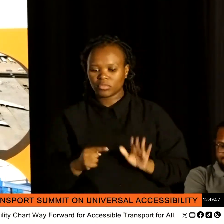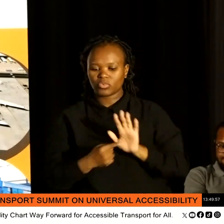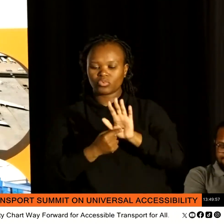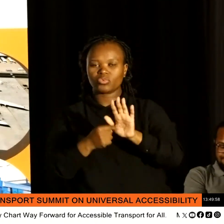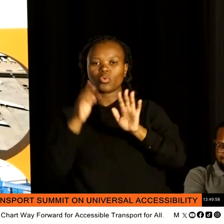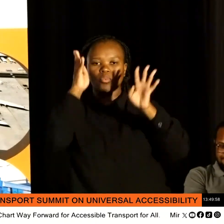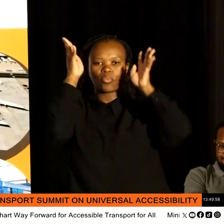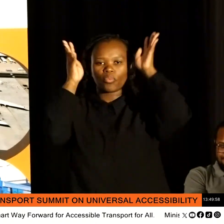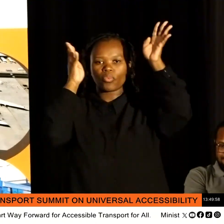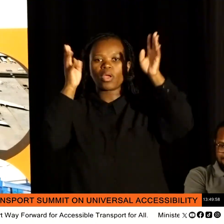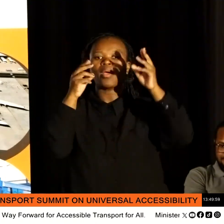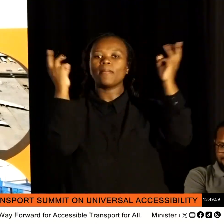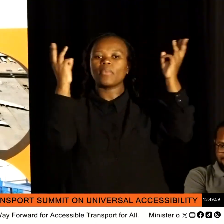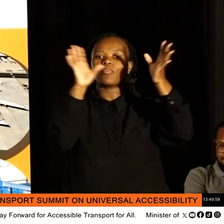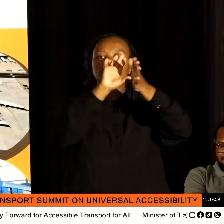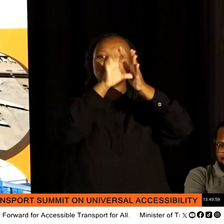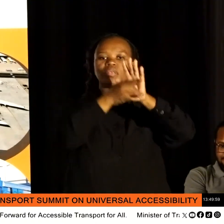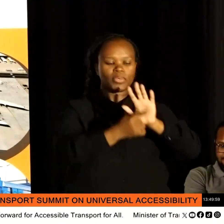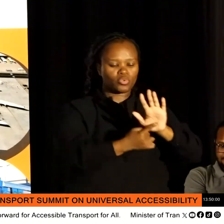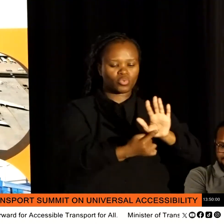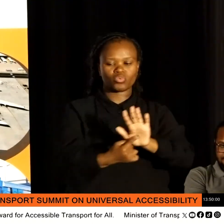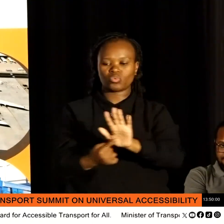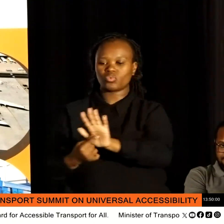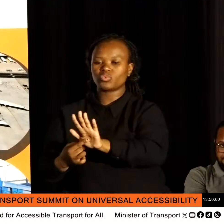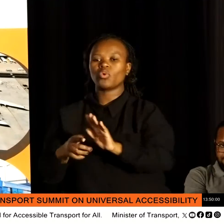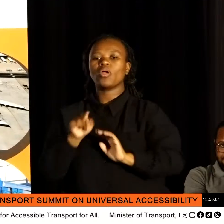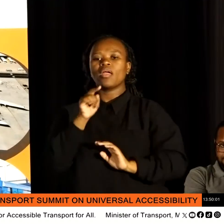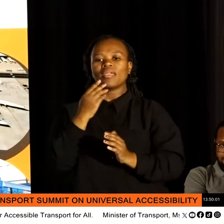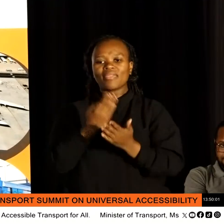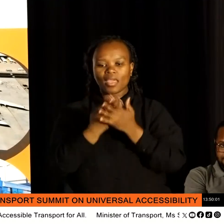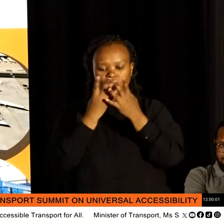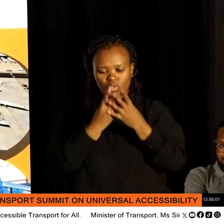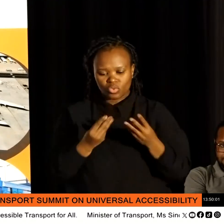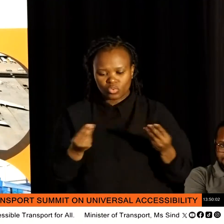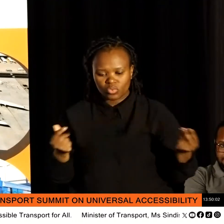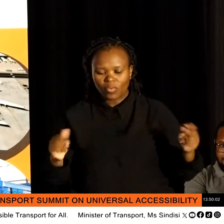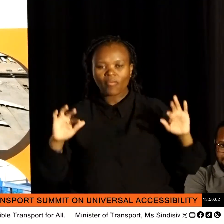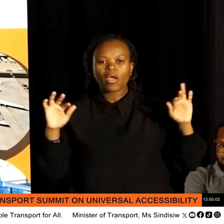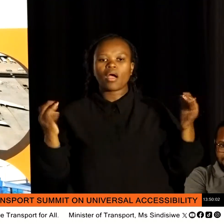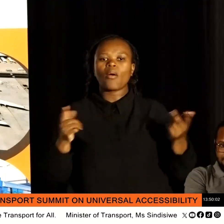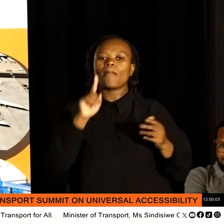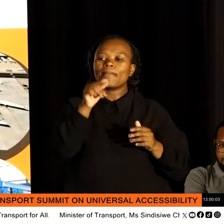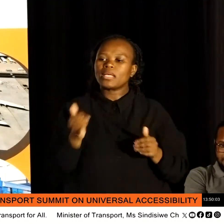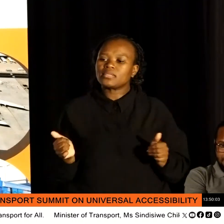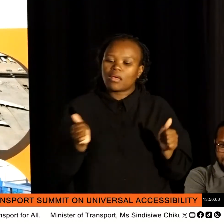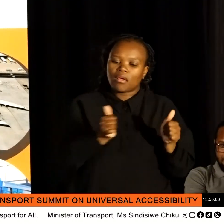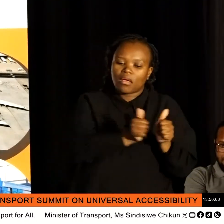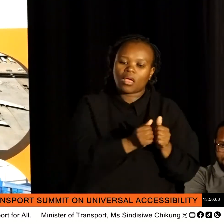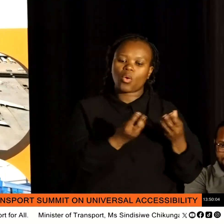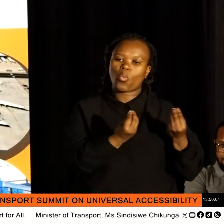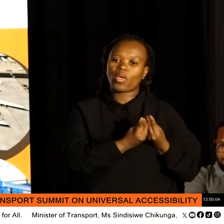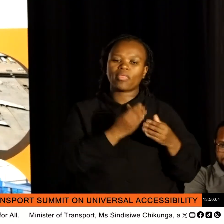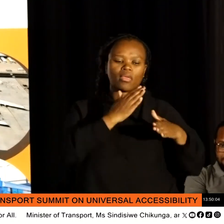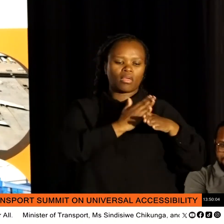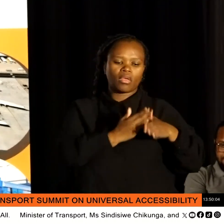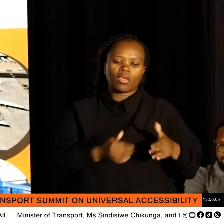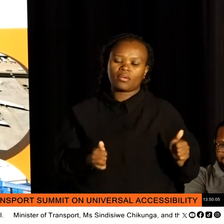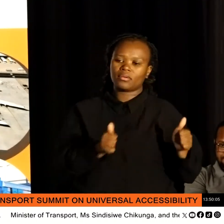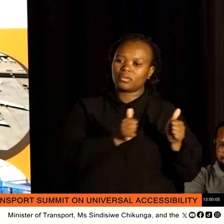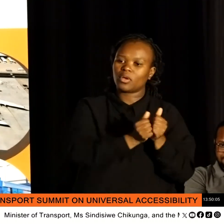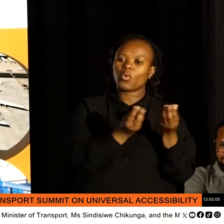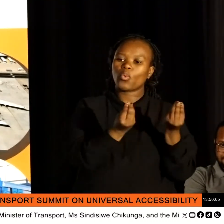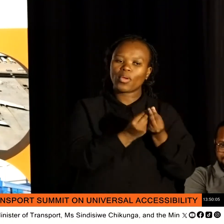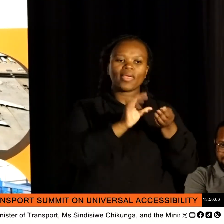disabilities that have taken the time to come up with solutions. Partner with them. Collaborate and foster partnerships with